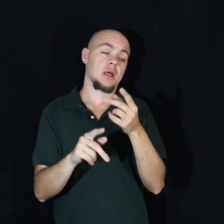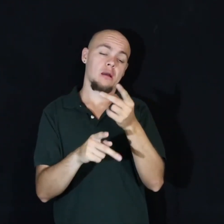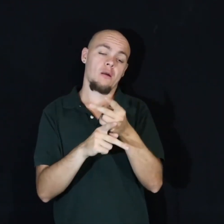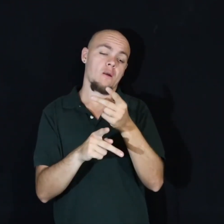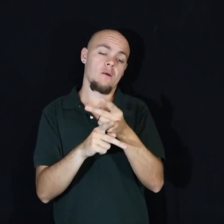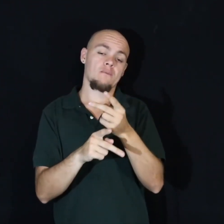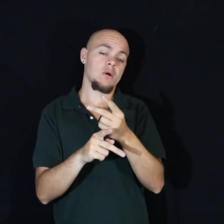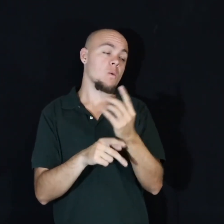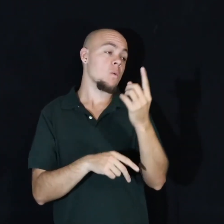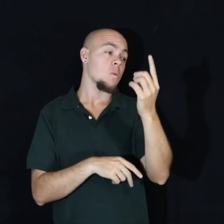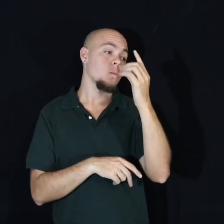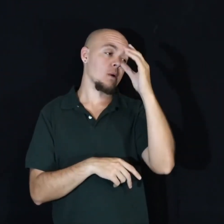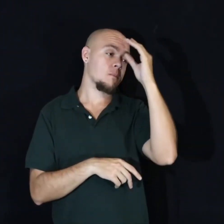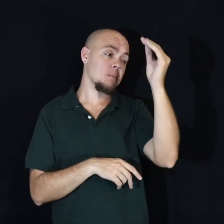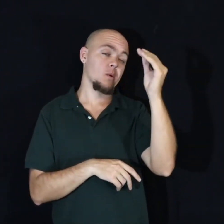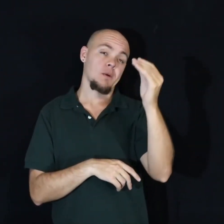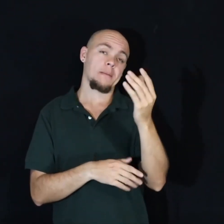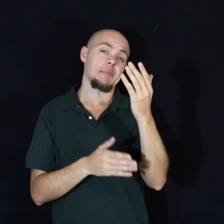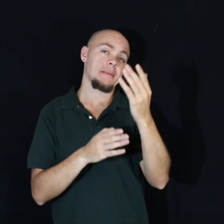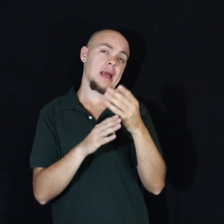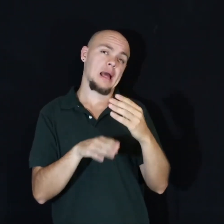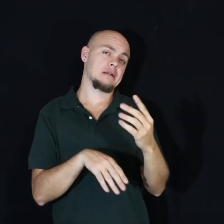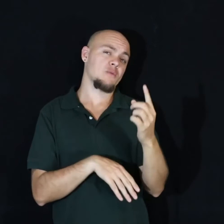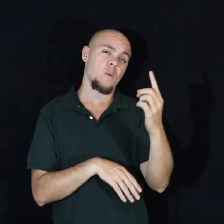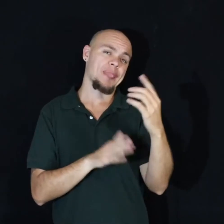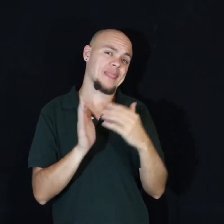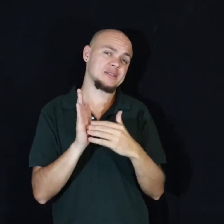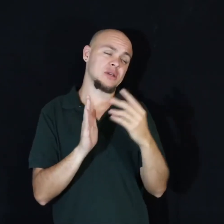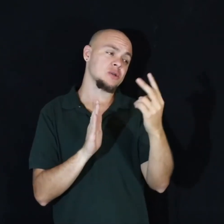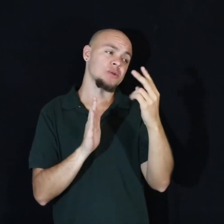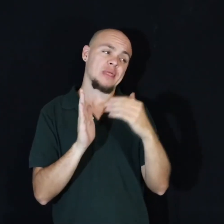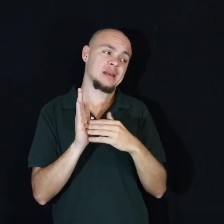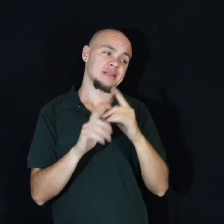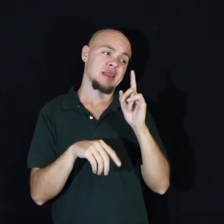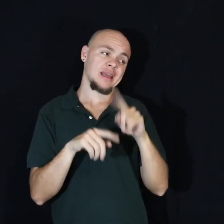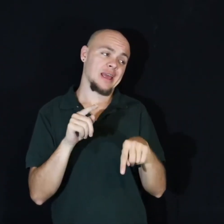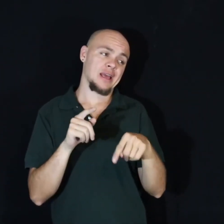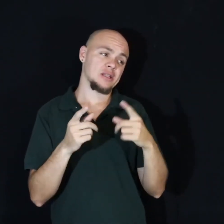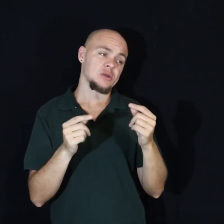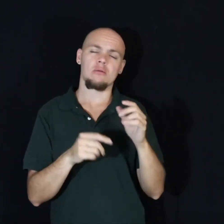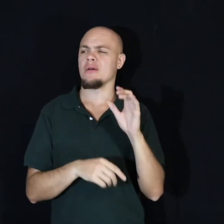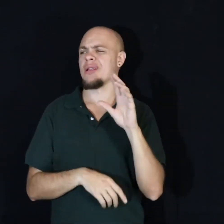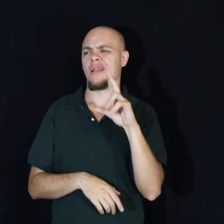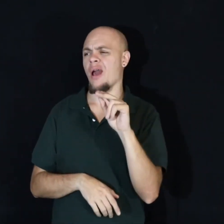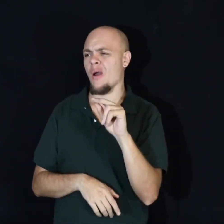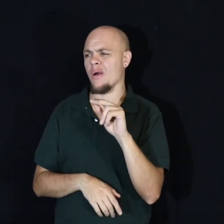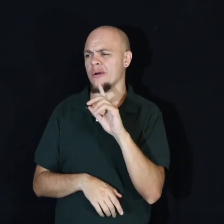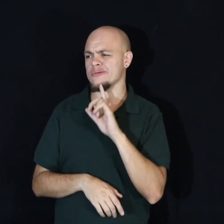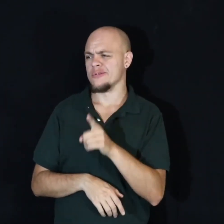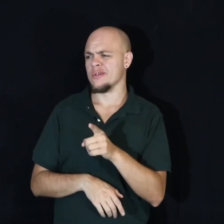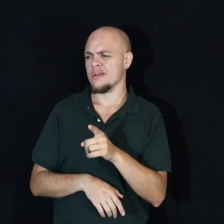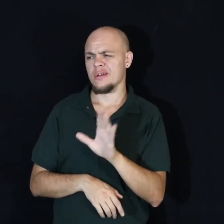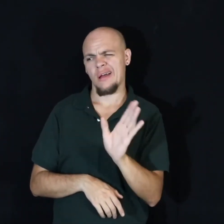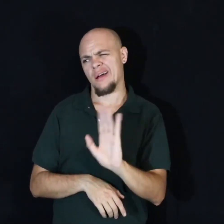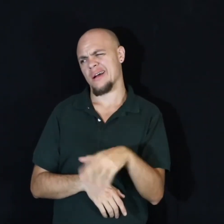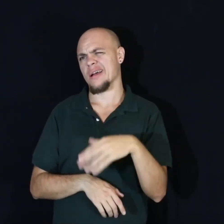boy in 1,000, maybe 2,000, that can do it the way it's got to be done. "No, is that so? Oh, come on now. Let me